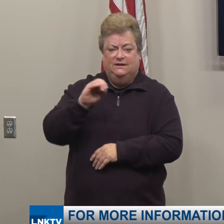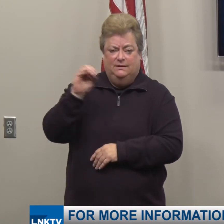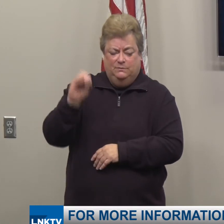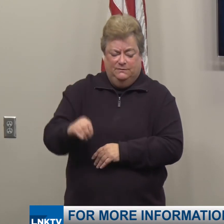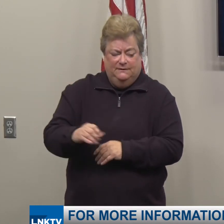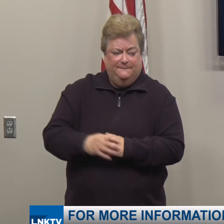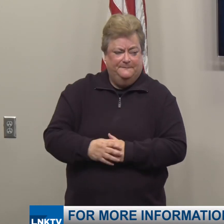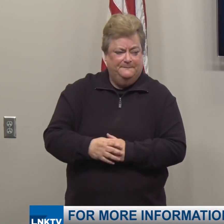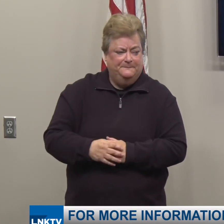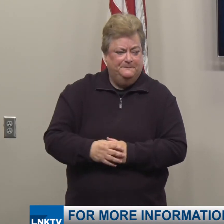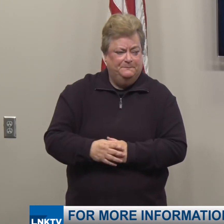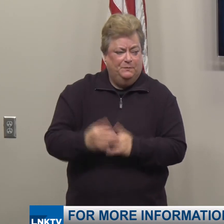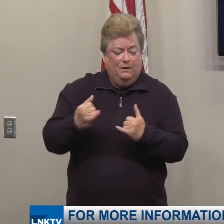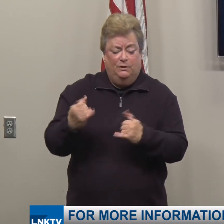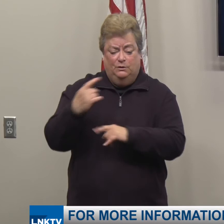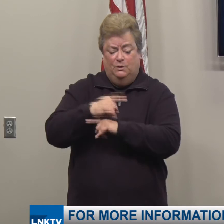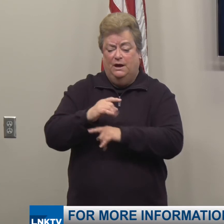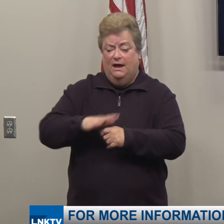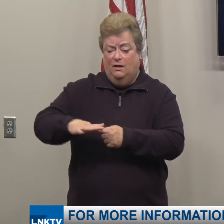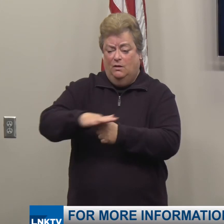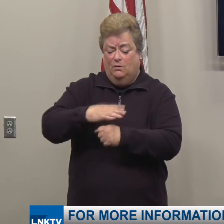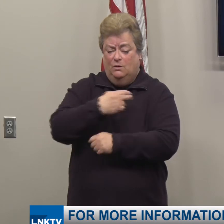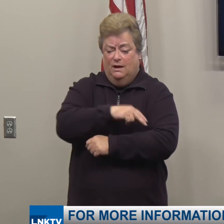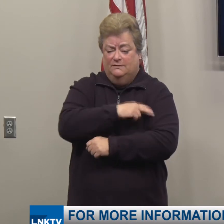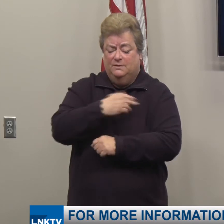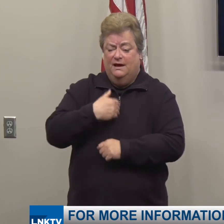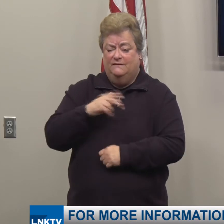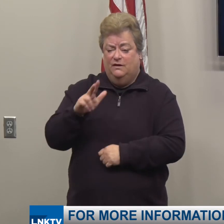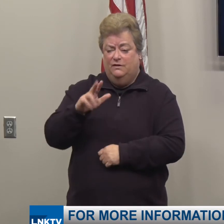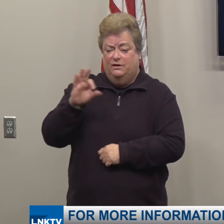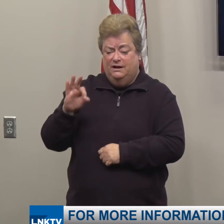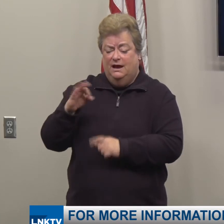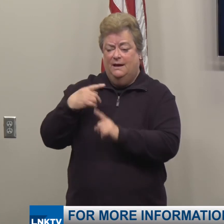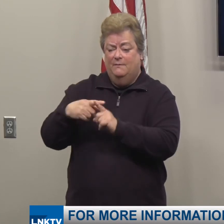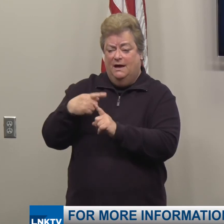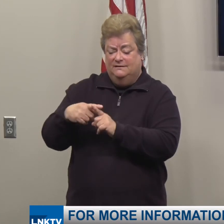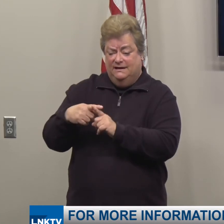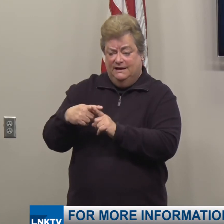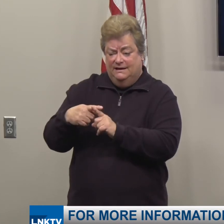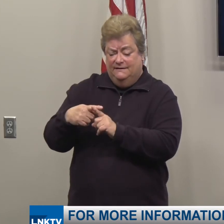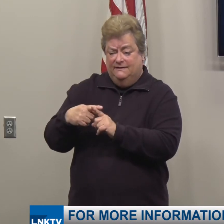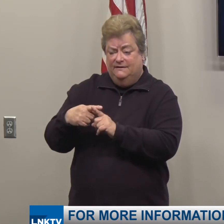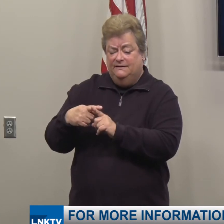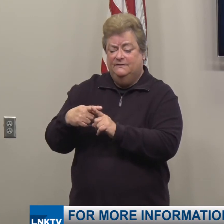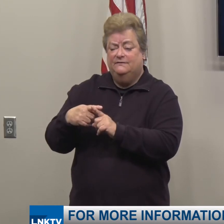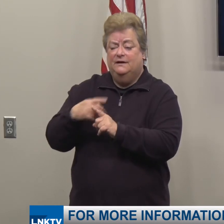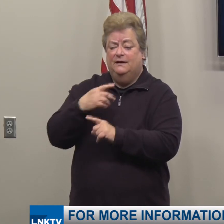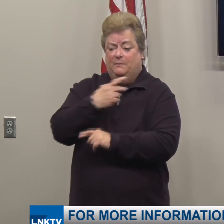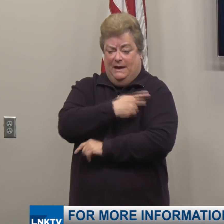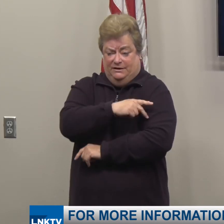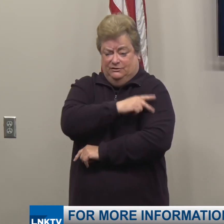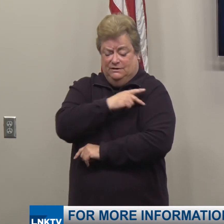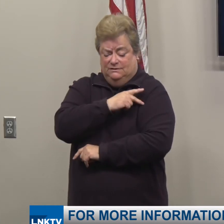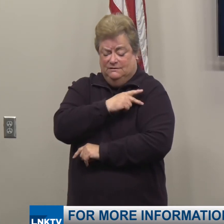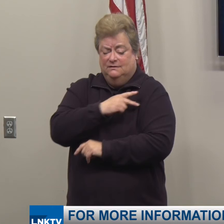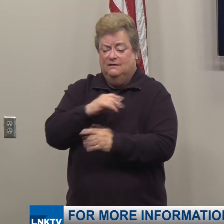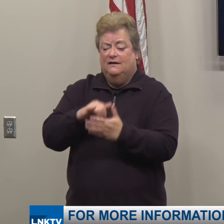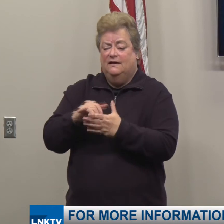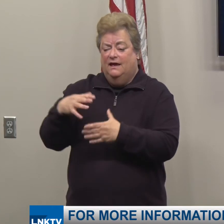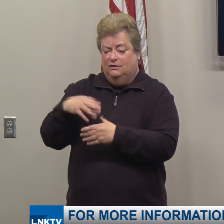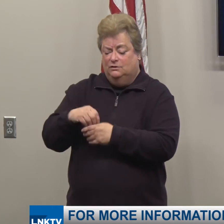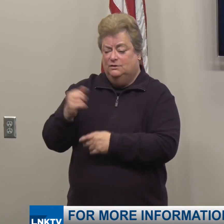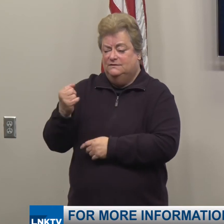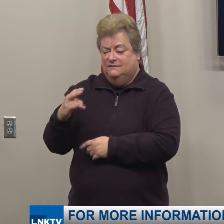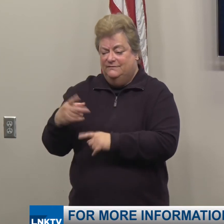17%. Today, our local hospitals report 39 COVID positive patients. That includes